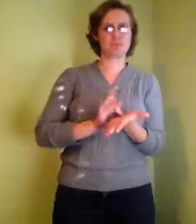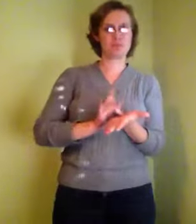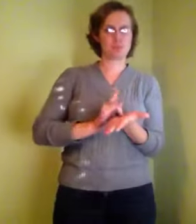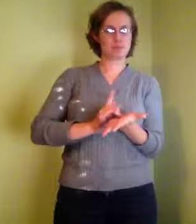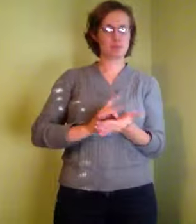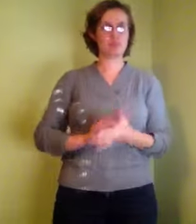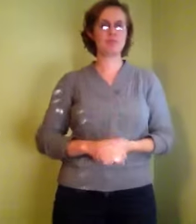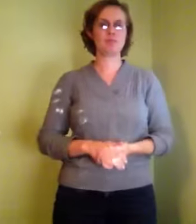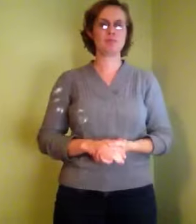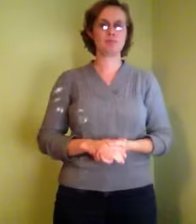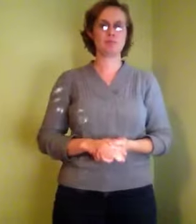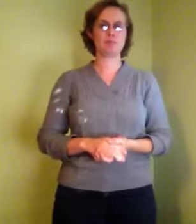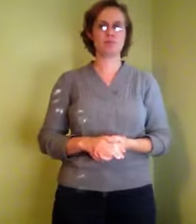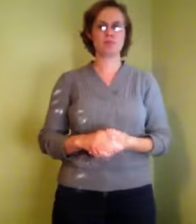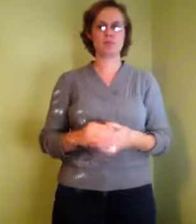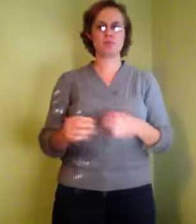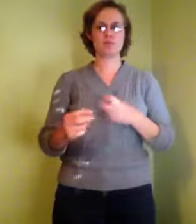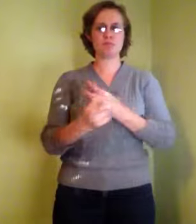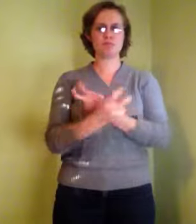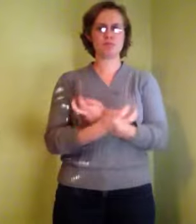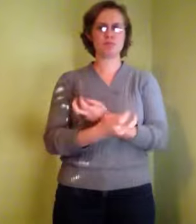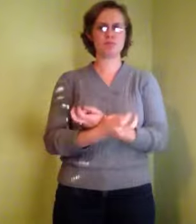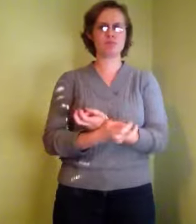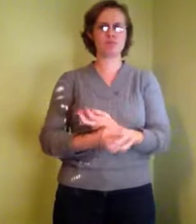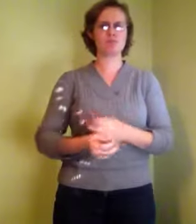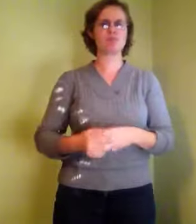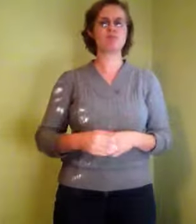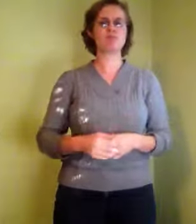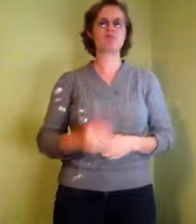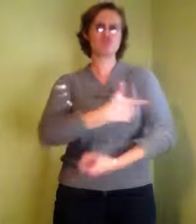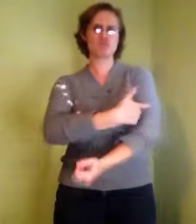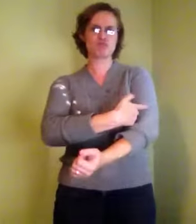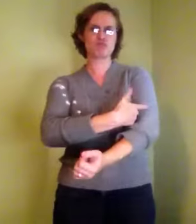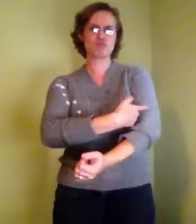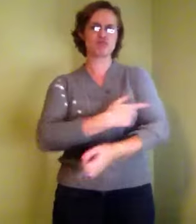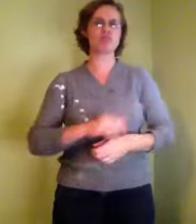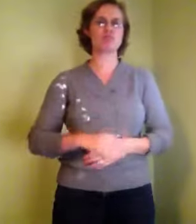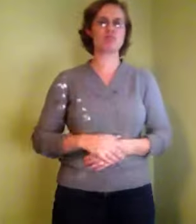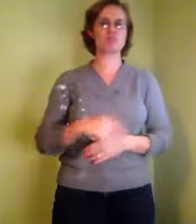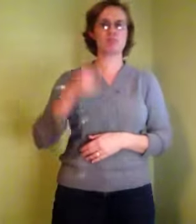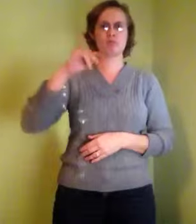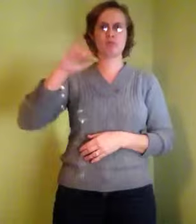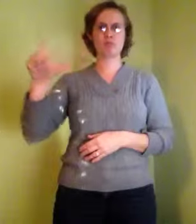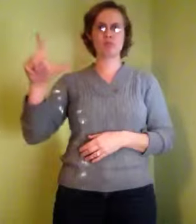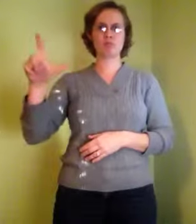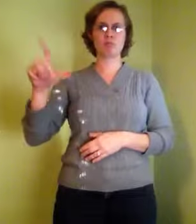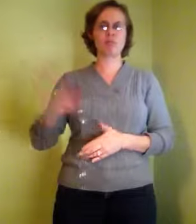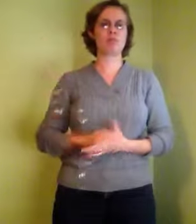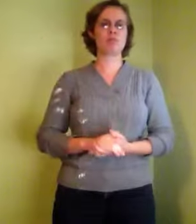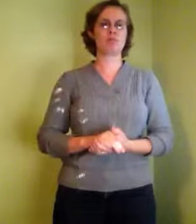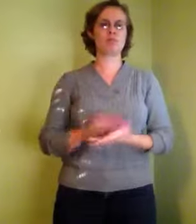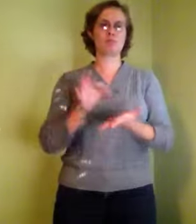Poison, Injection, Pill, Take a Pill,